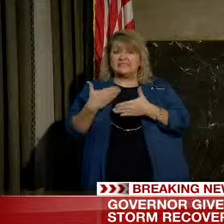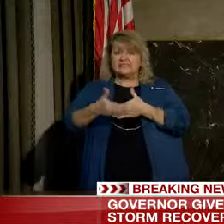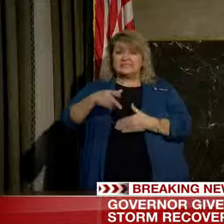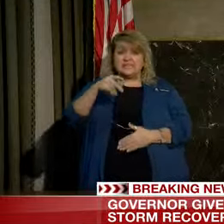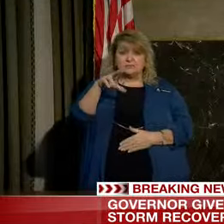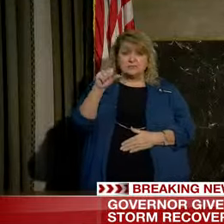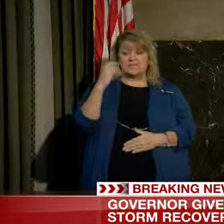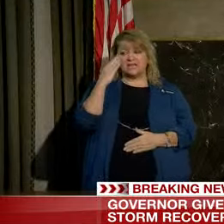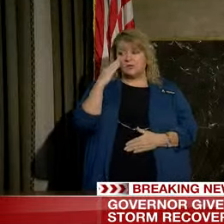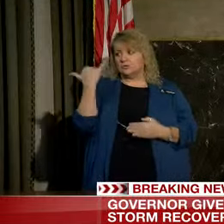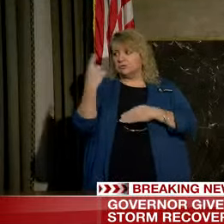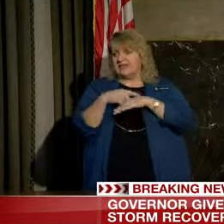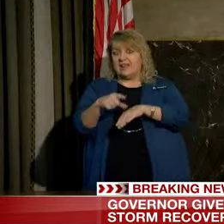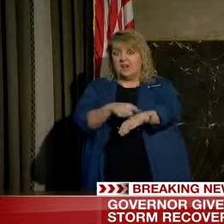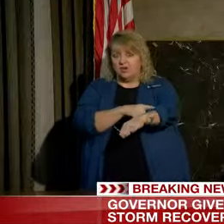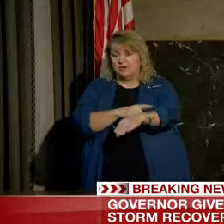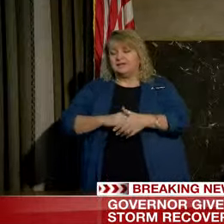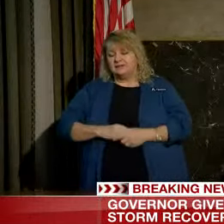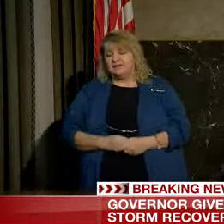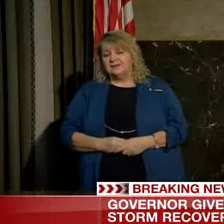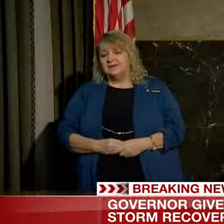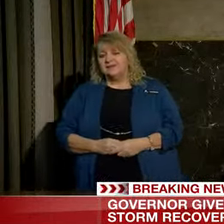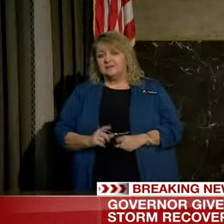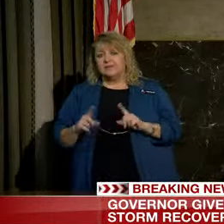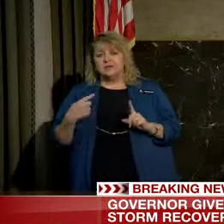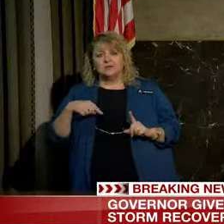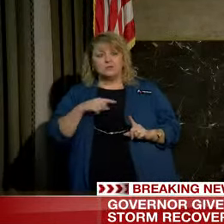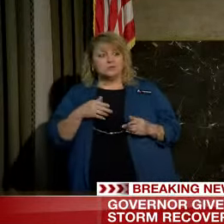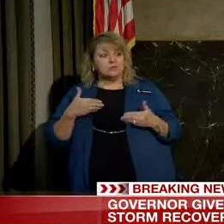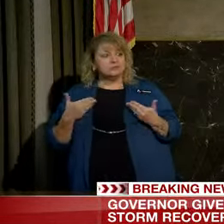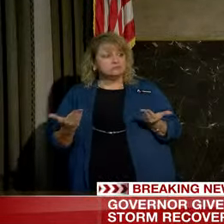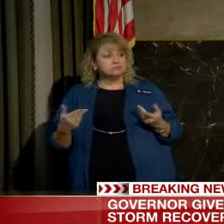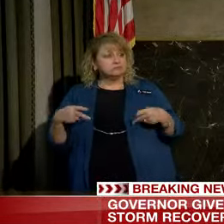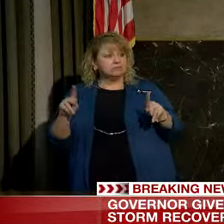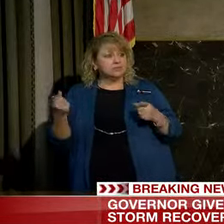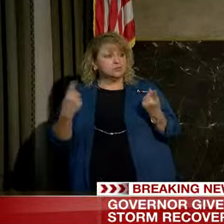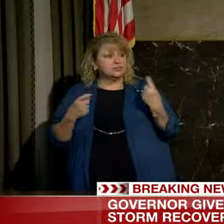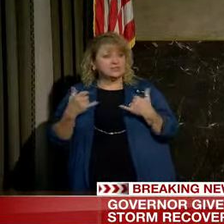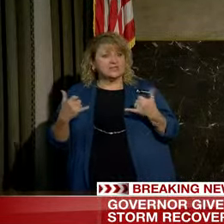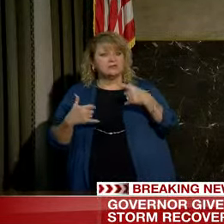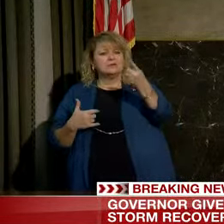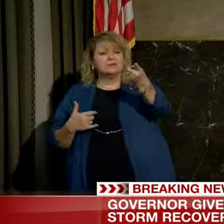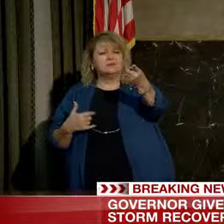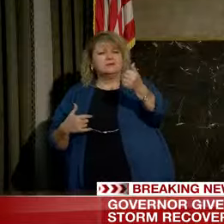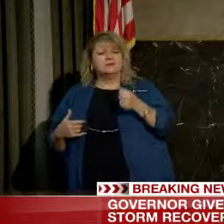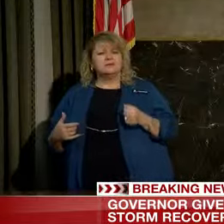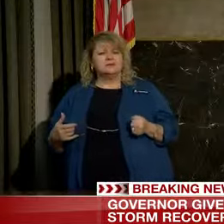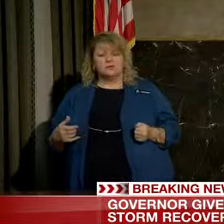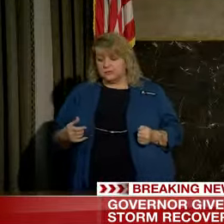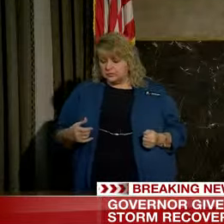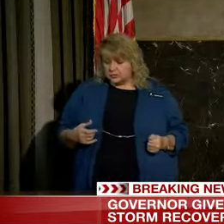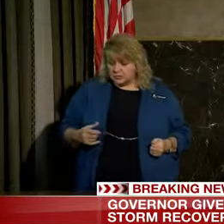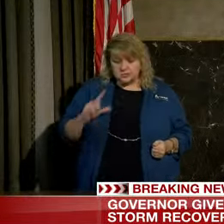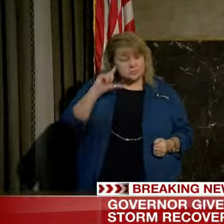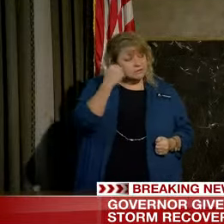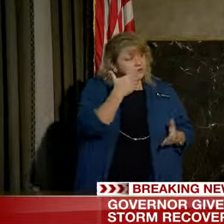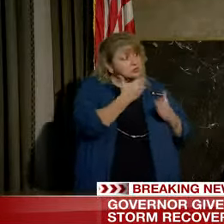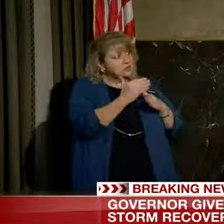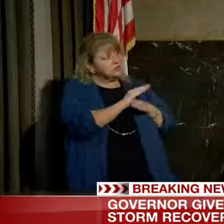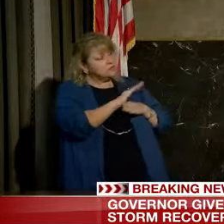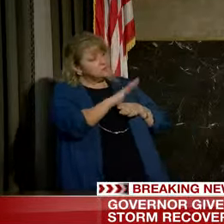long press conference. However, we are going to take a few questions now, if you've got them. Yes, sir. Governor, good afternoon. Is